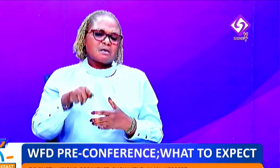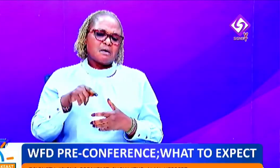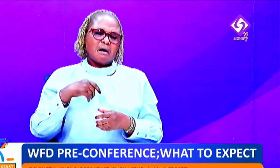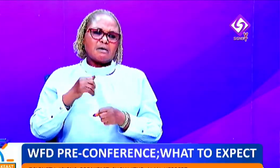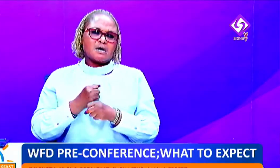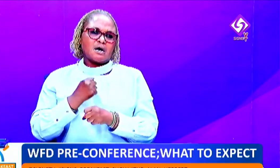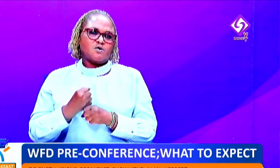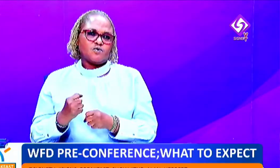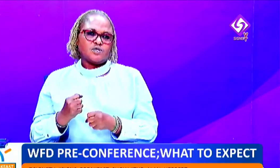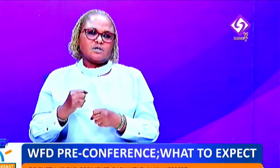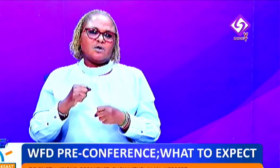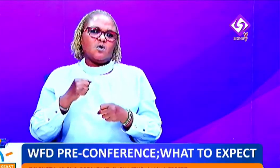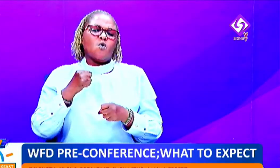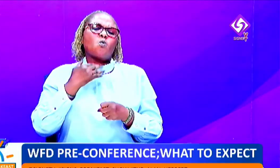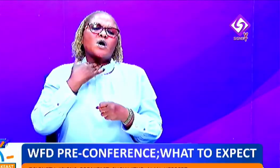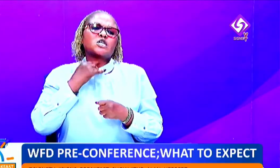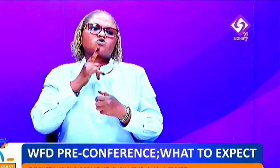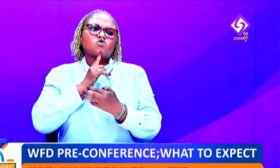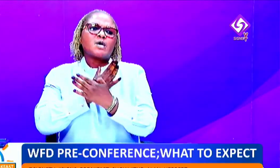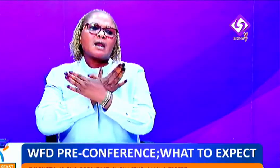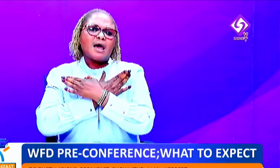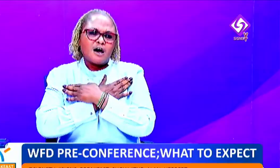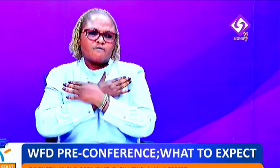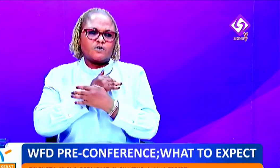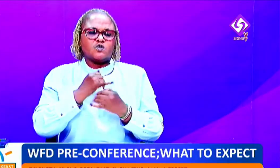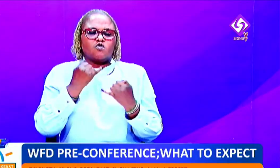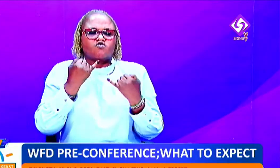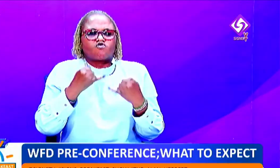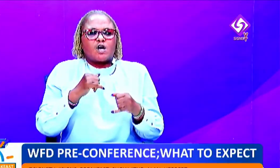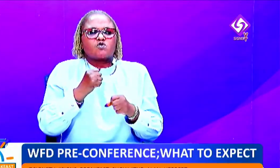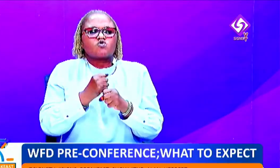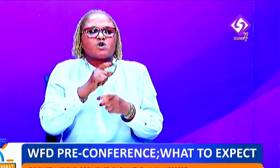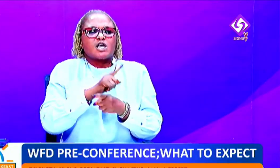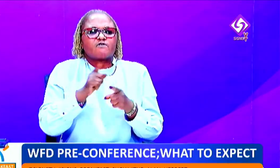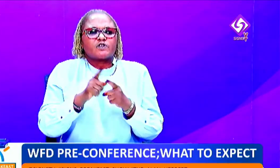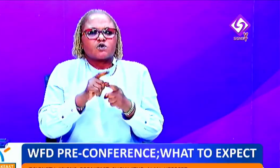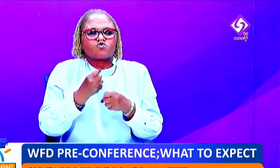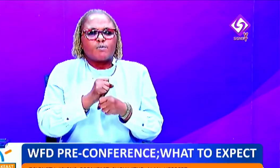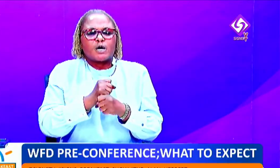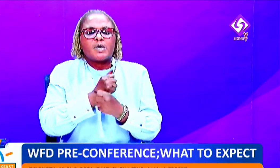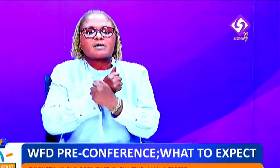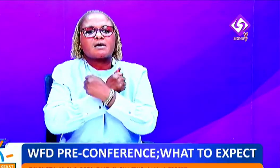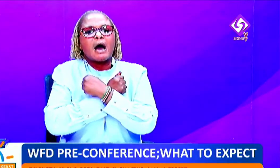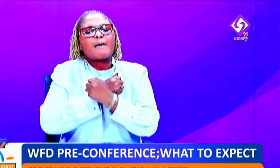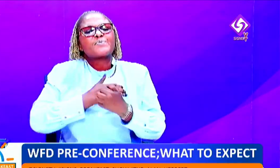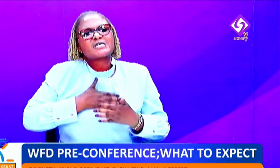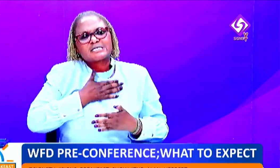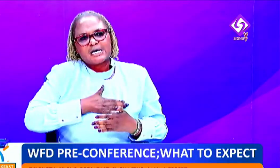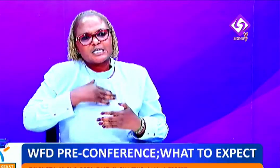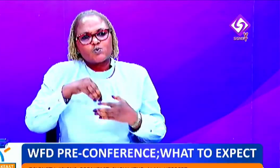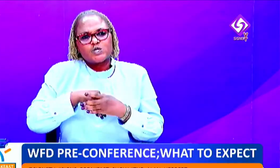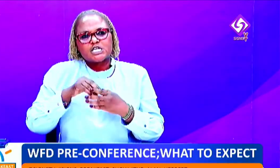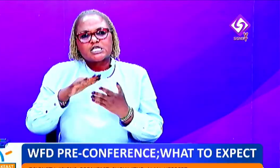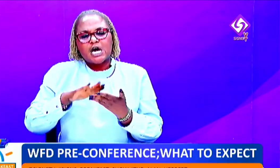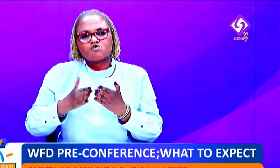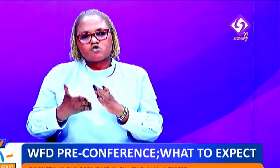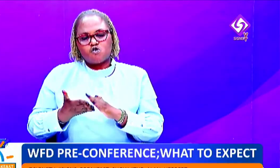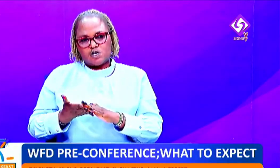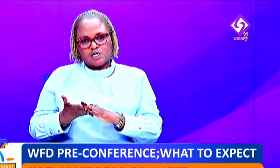a discussion, you don't have a voice. You want to be loved, but in that family, you are the servant. You're the one who is doing everything in that